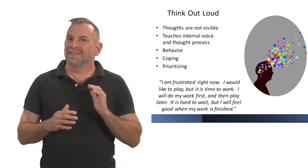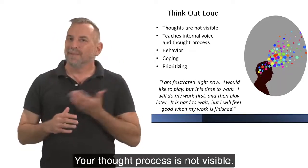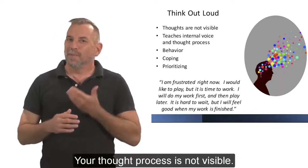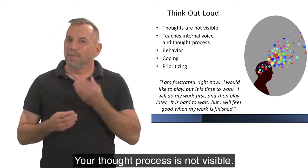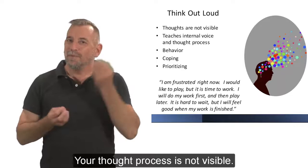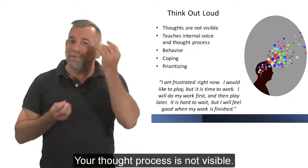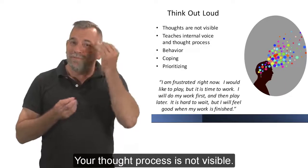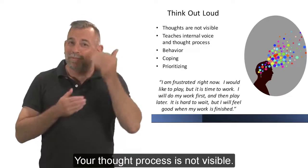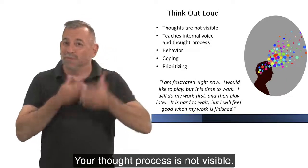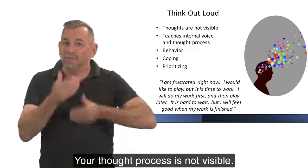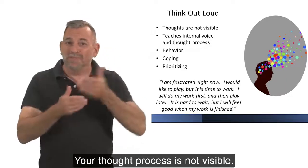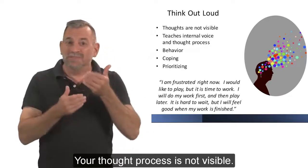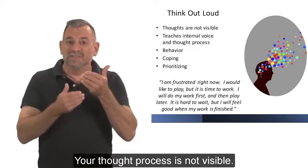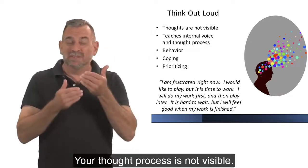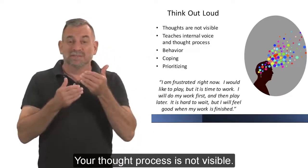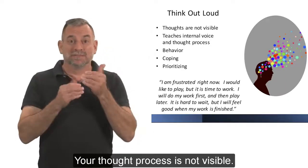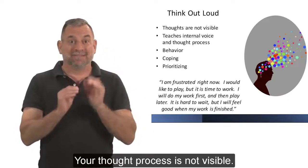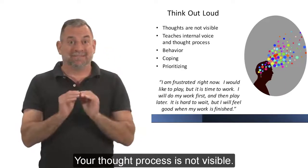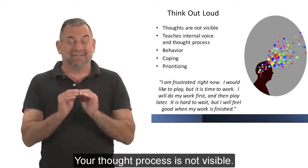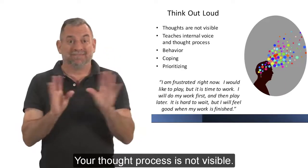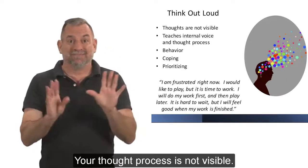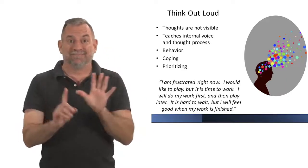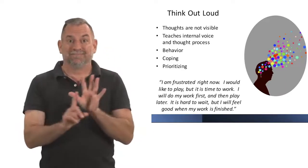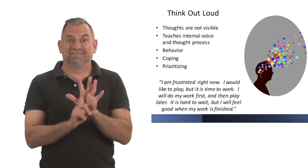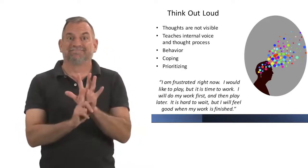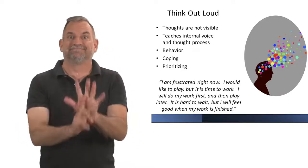Your thought process is not visible.